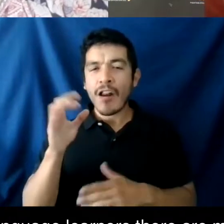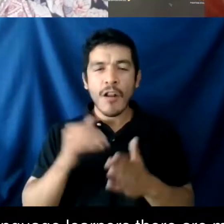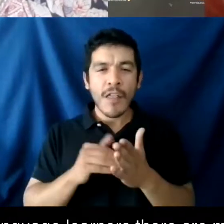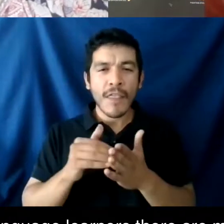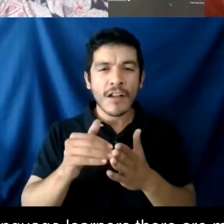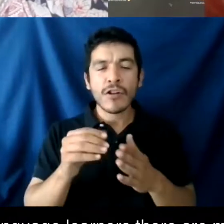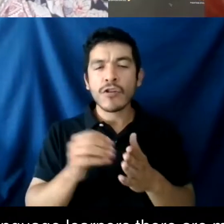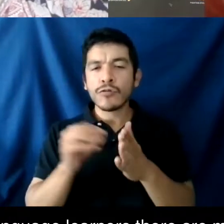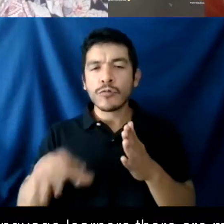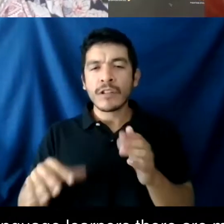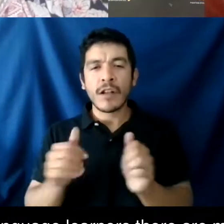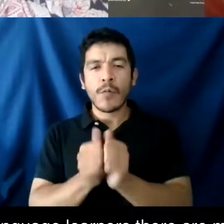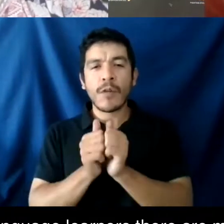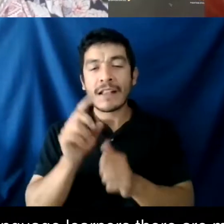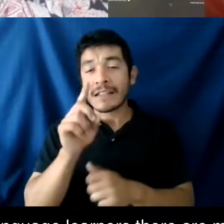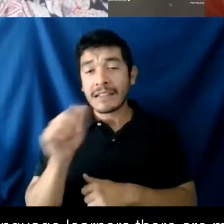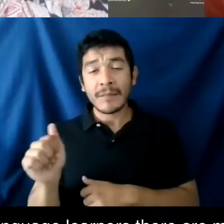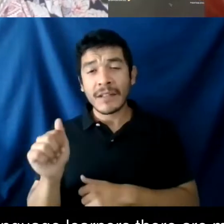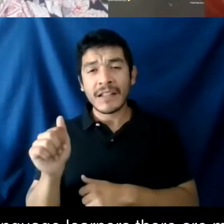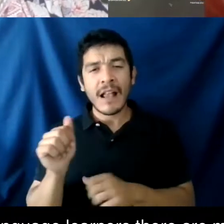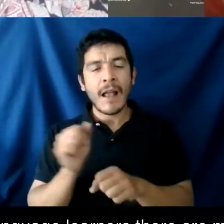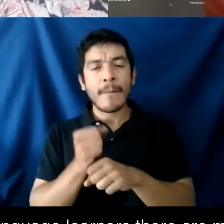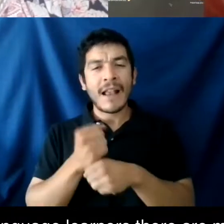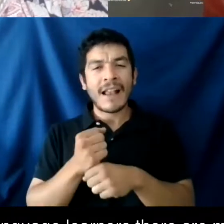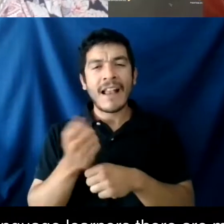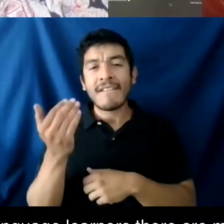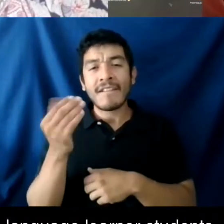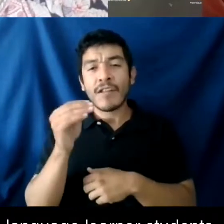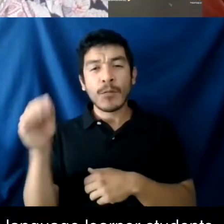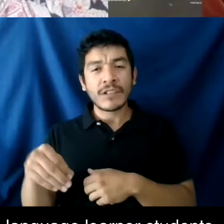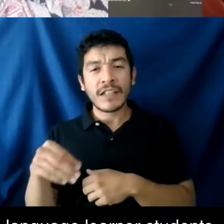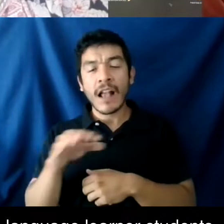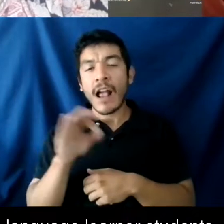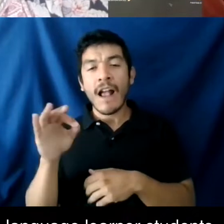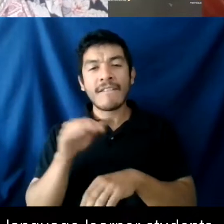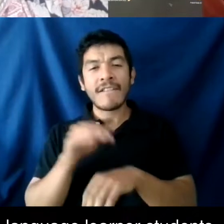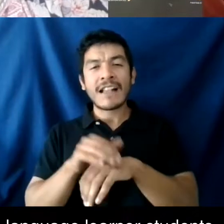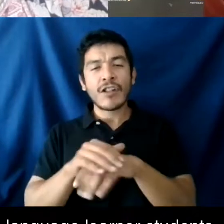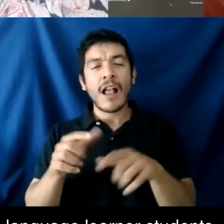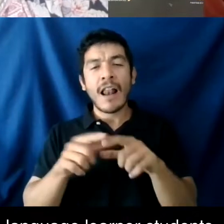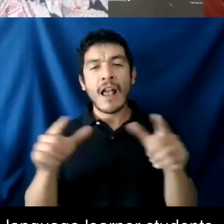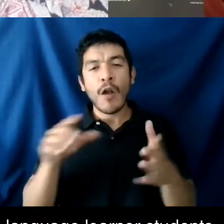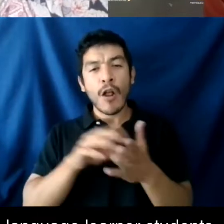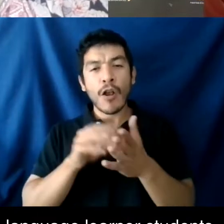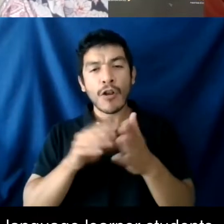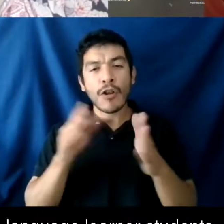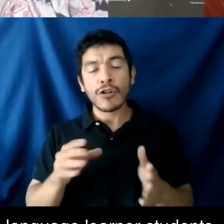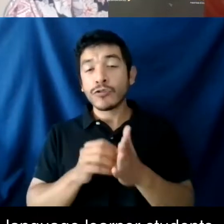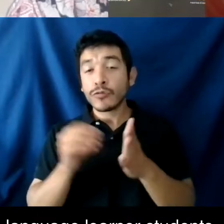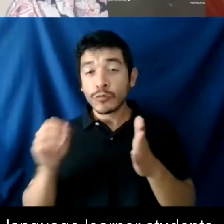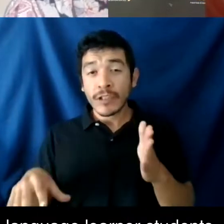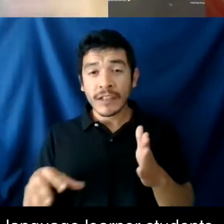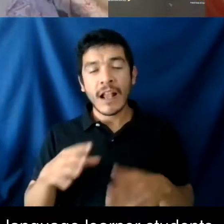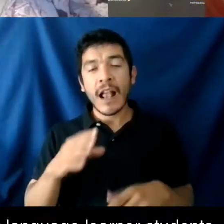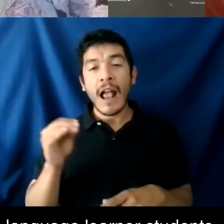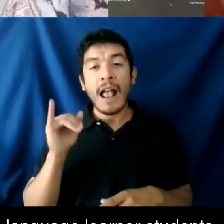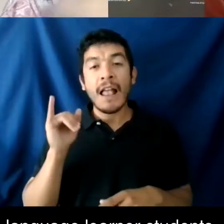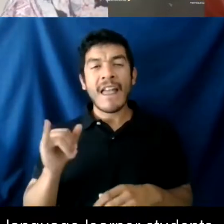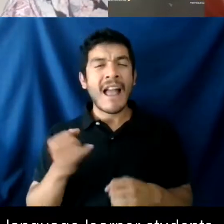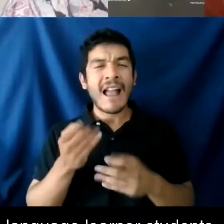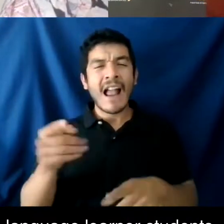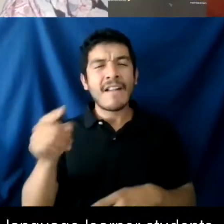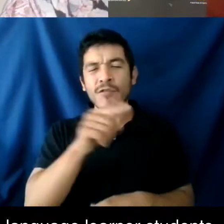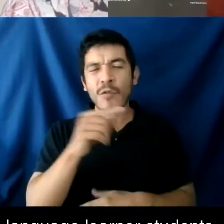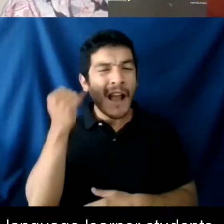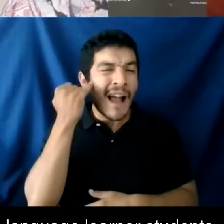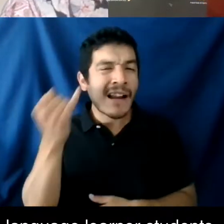800,000 students with disabilities, making up 15% of English language learner students. And that just gives you an